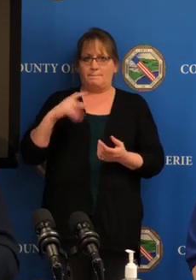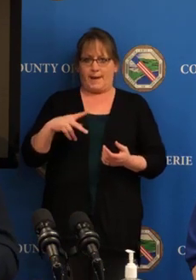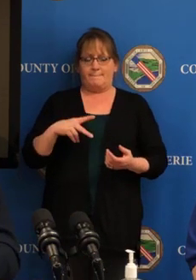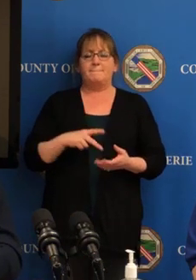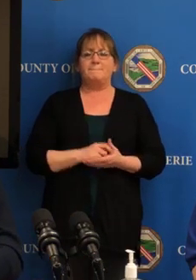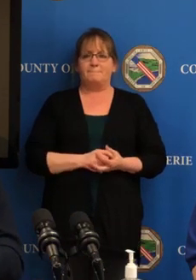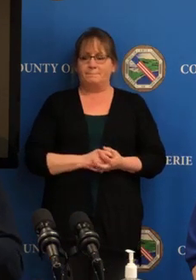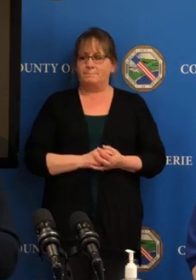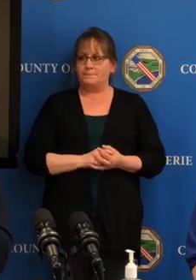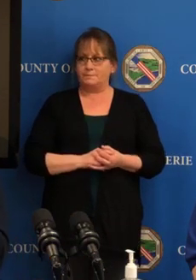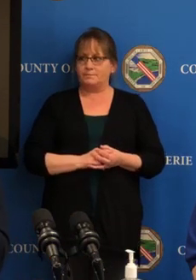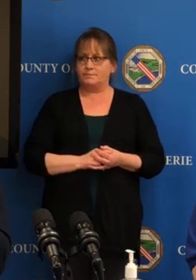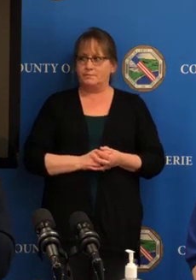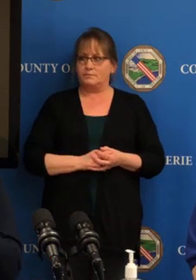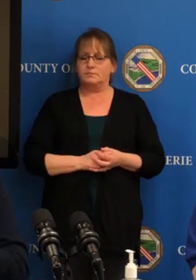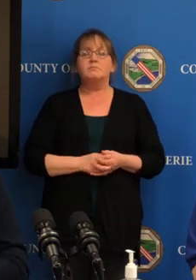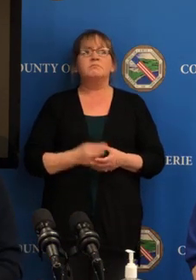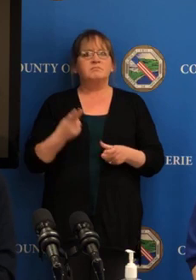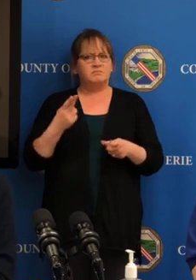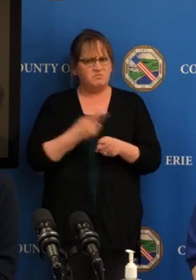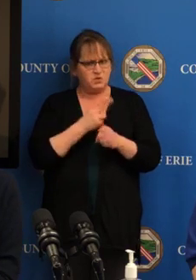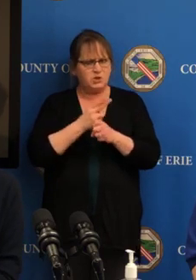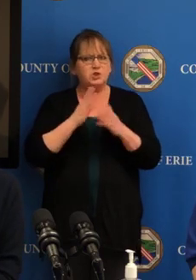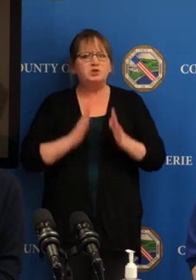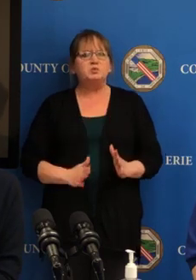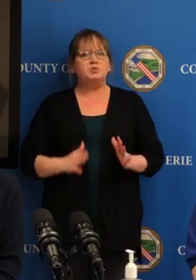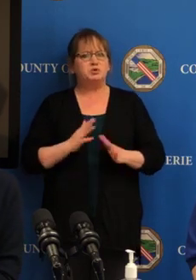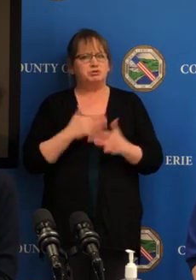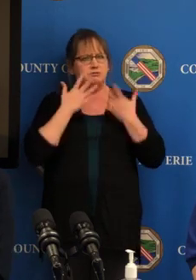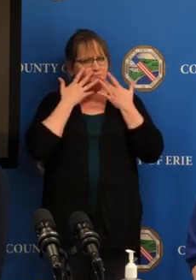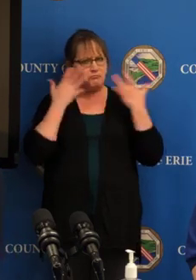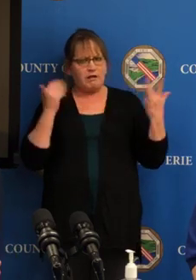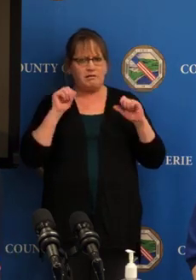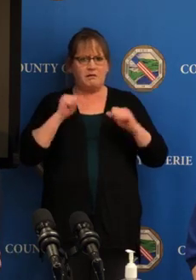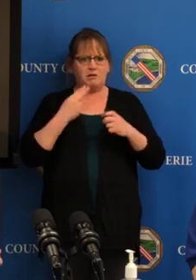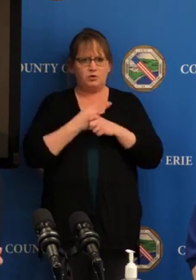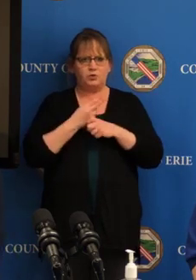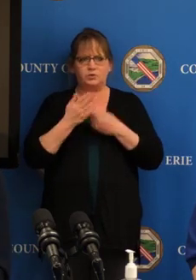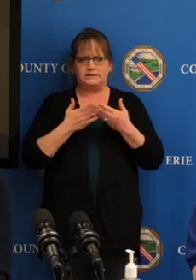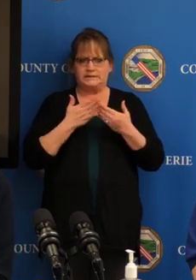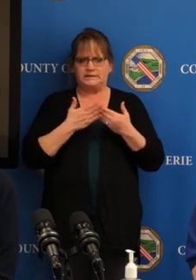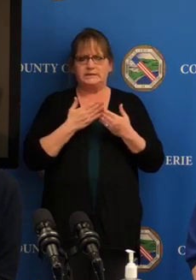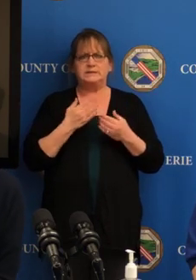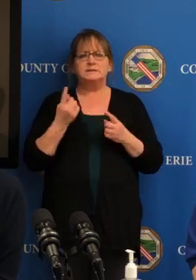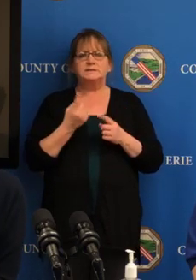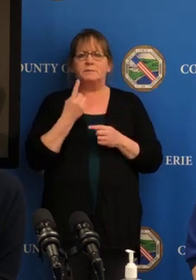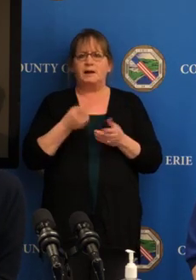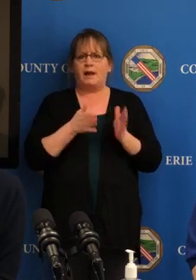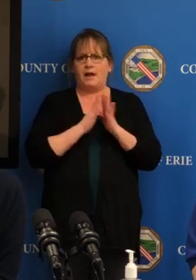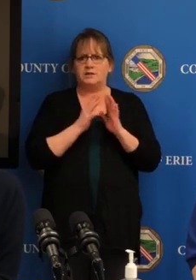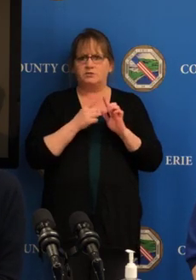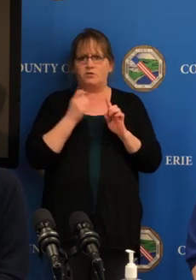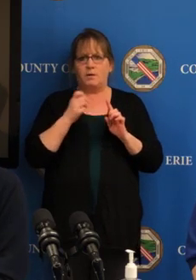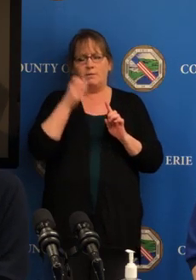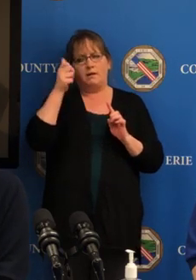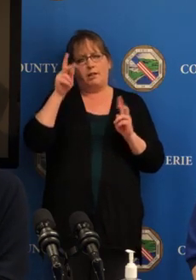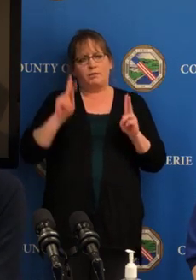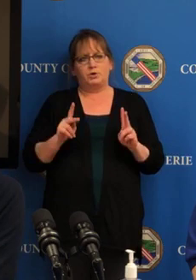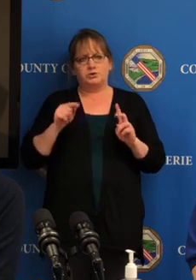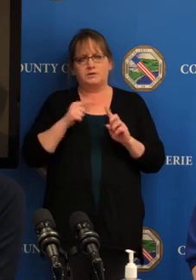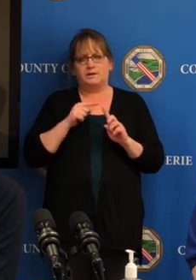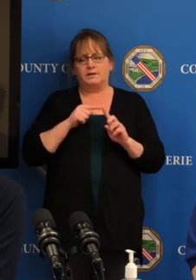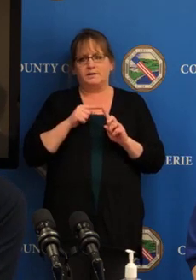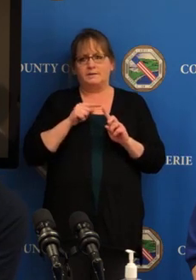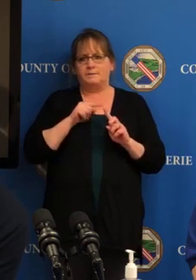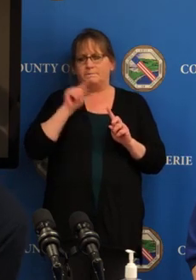very user-friendly. People can look at it on a regular basis. And on that, someone asked, on behalf of someone who is